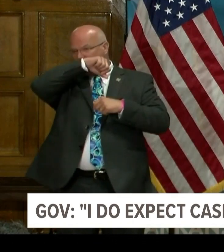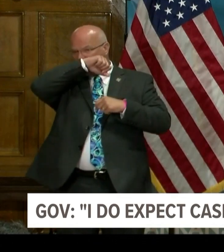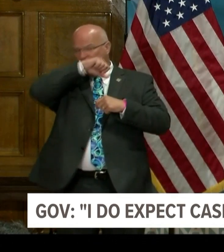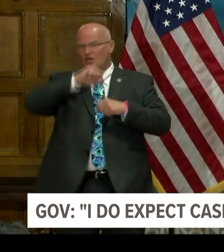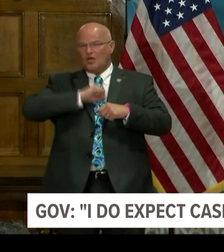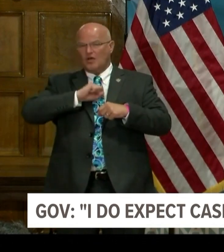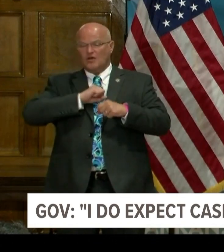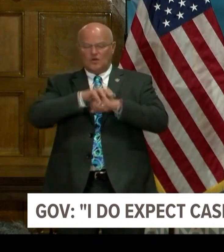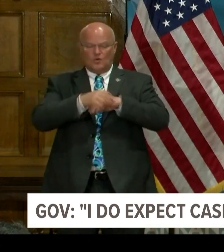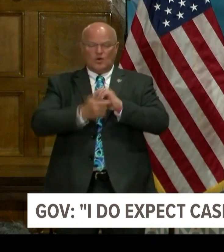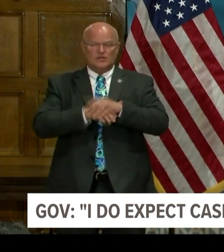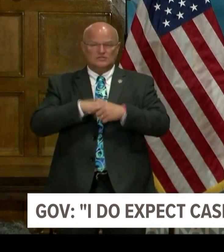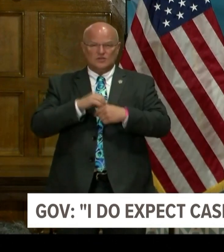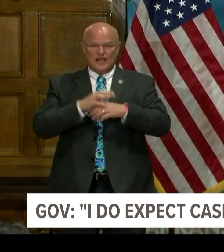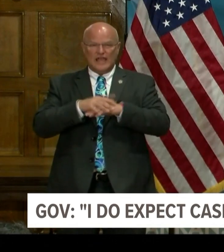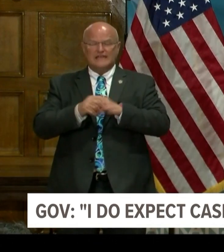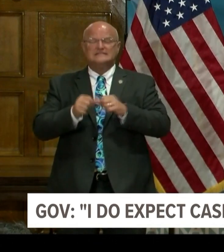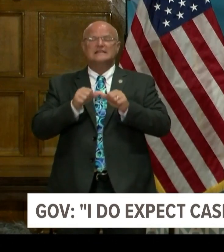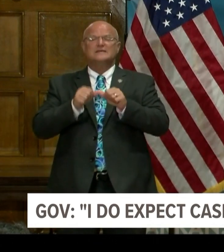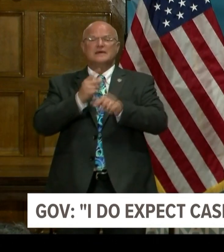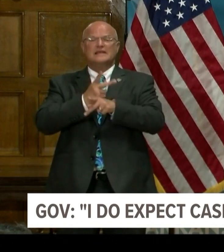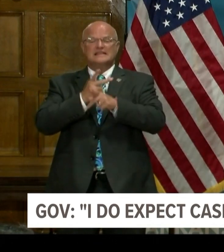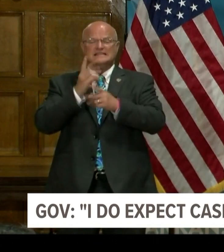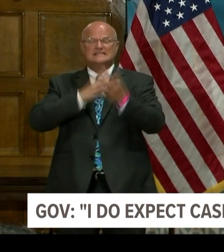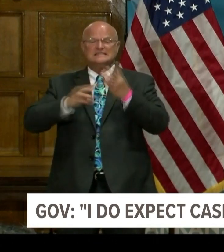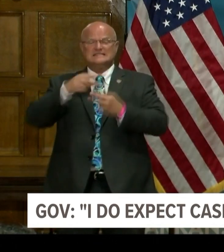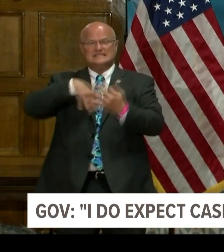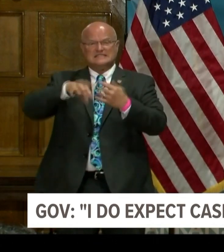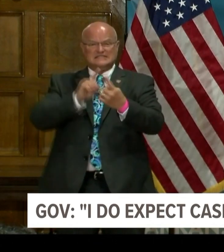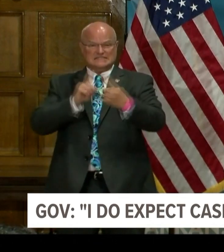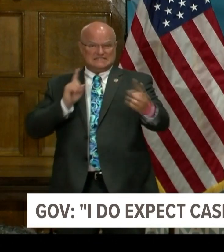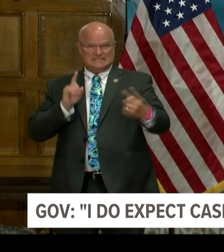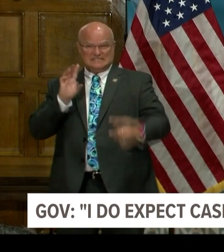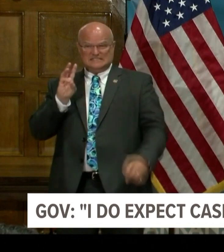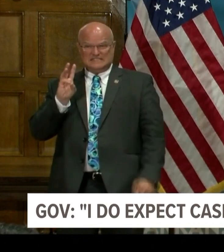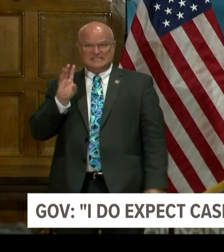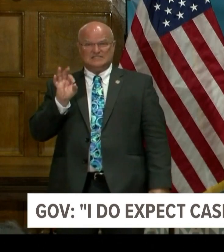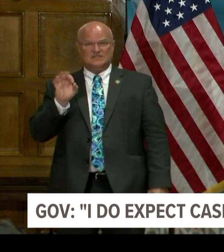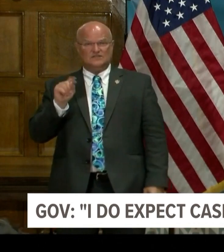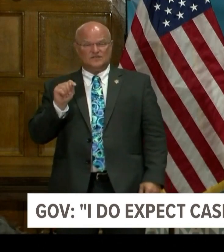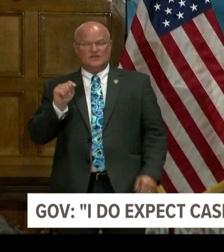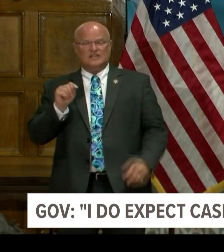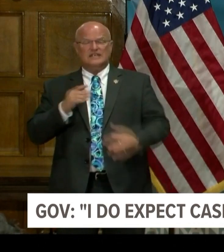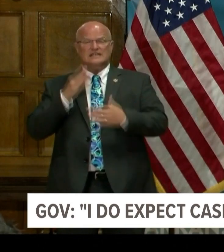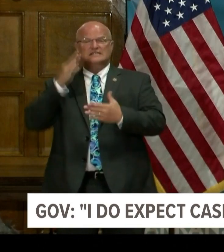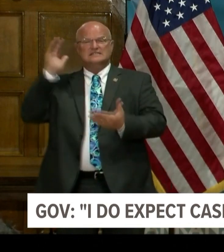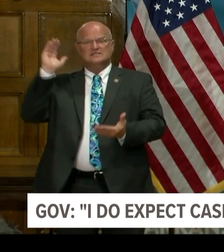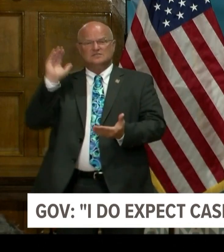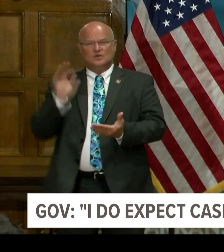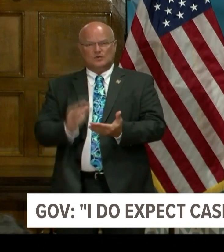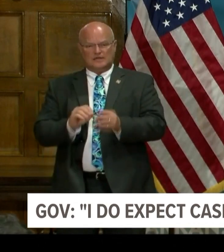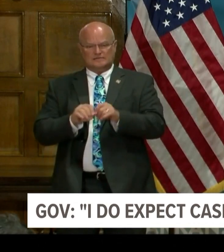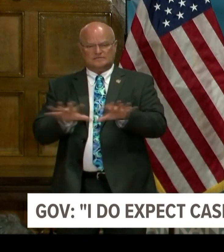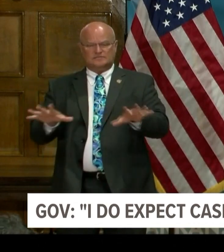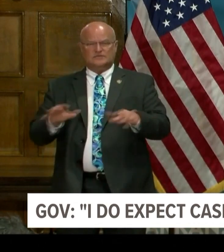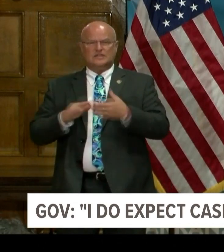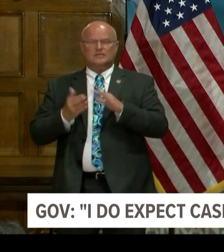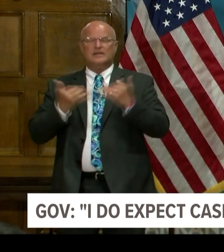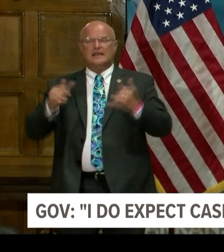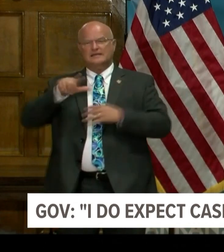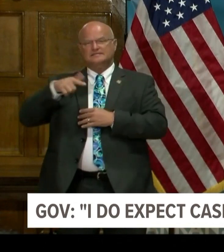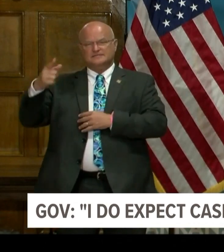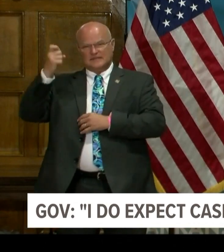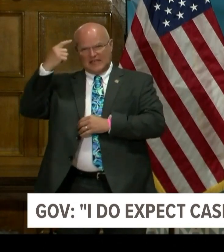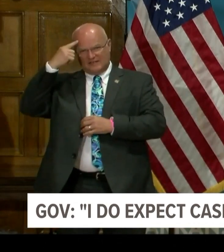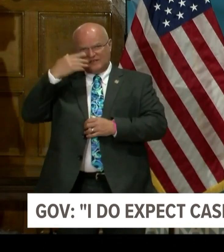cough, wash your hands, and maintain that 6-foot distancing in order to decrease transmission in our communities. I'll turn it back over